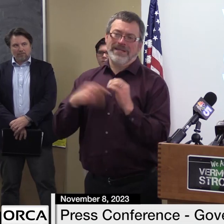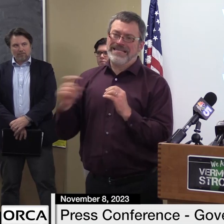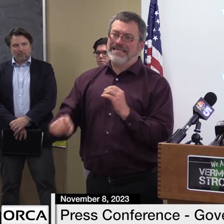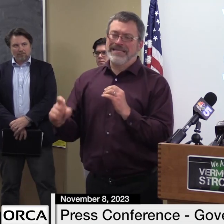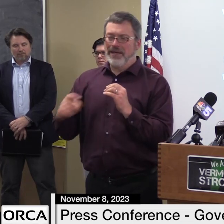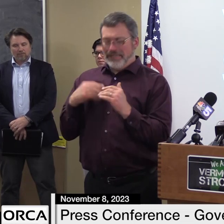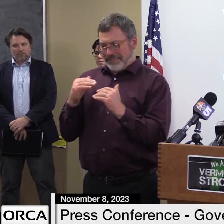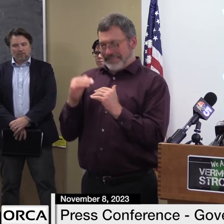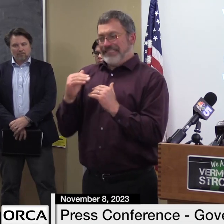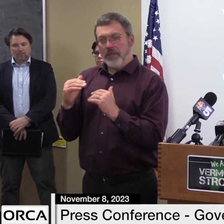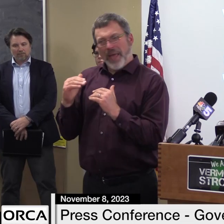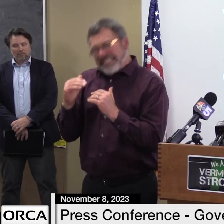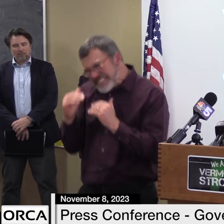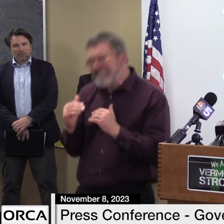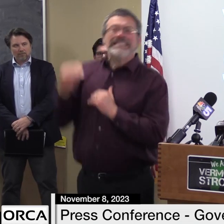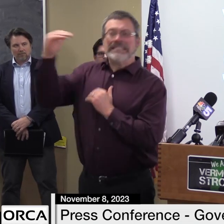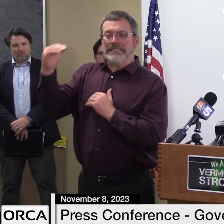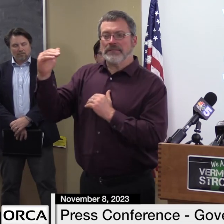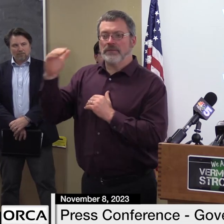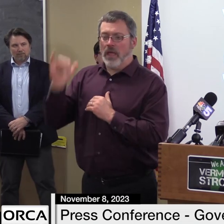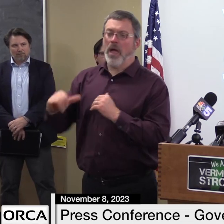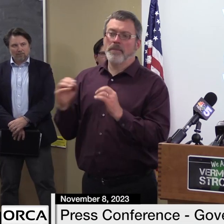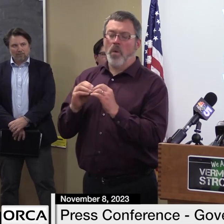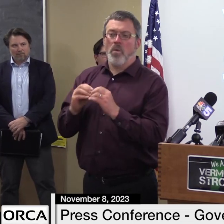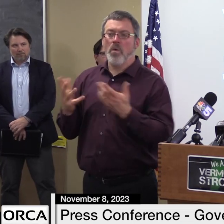was the same with,